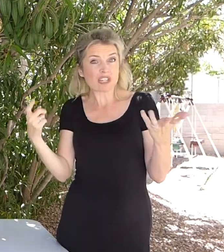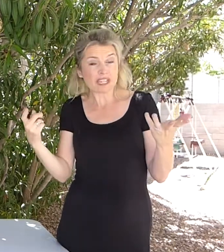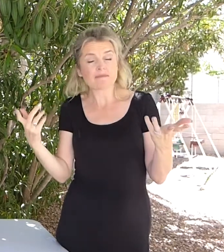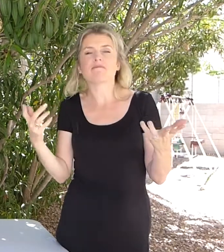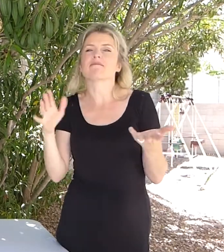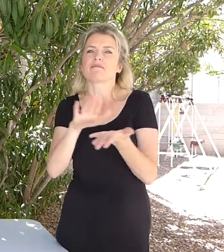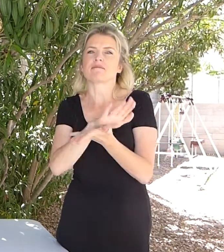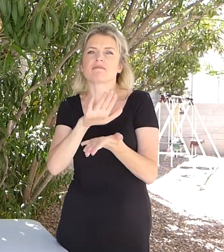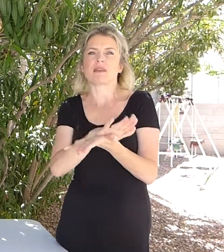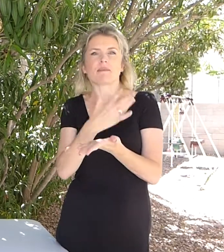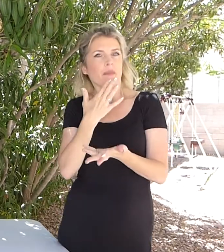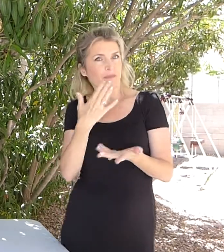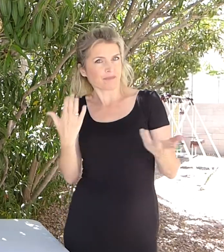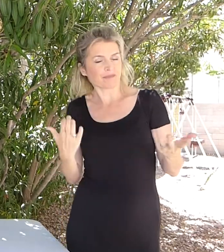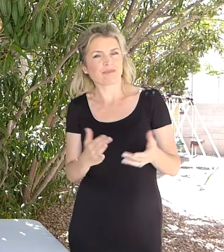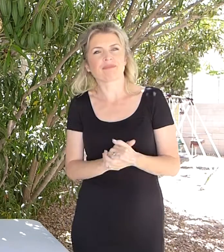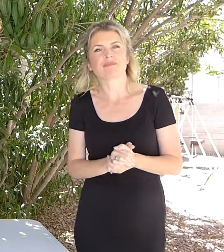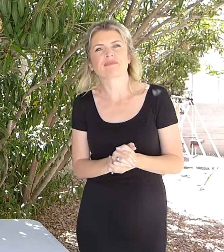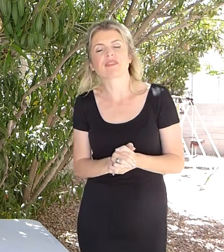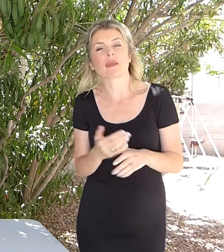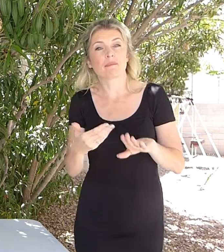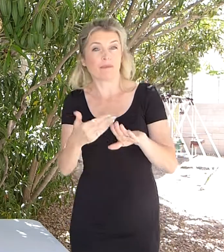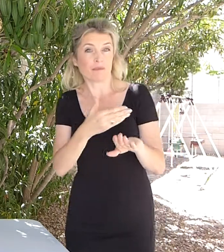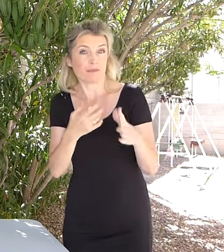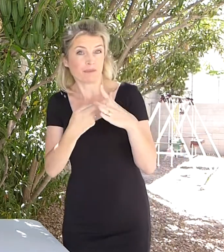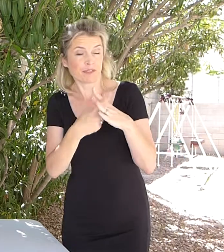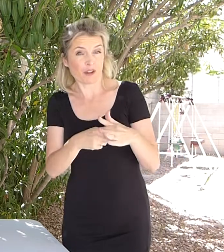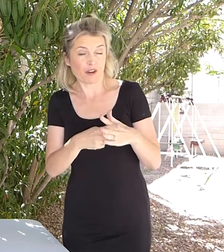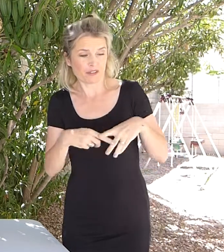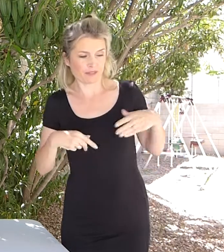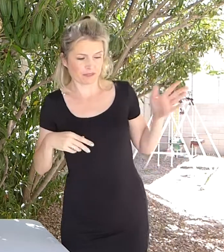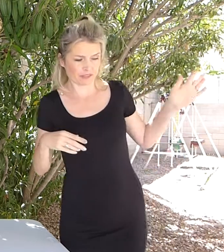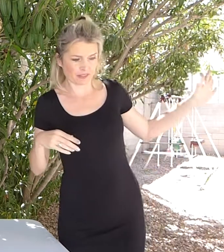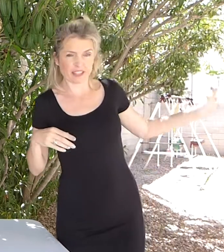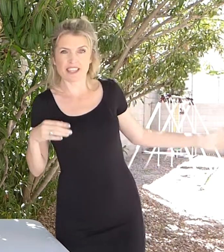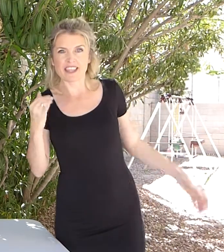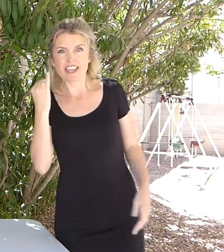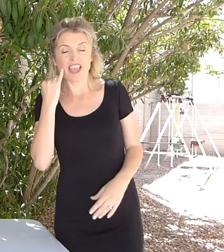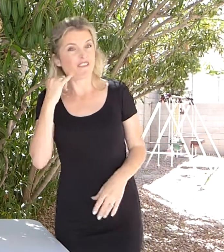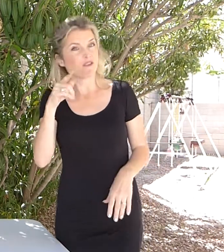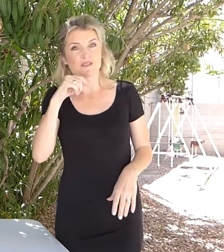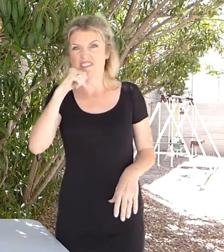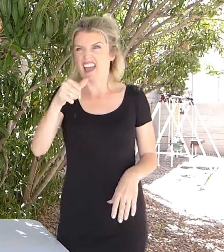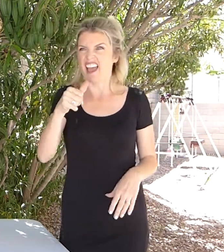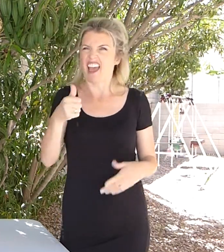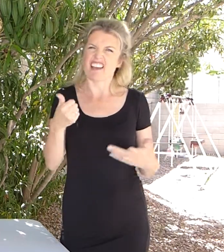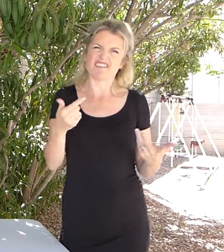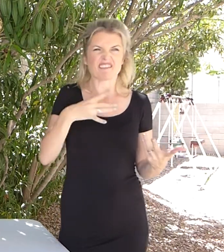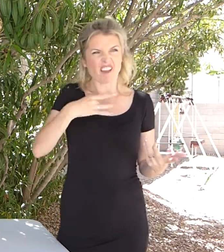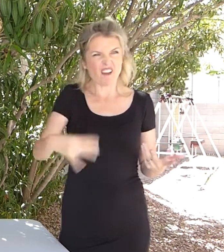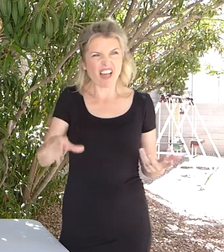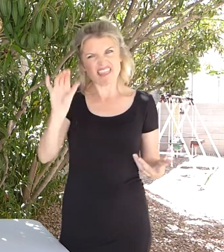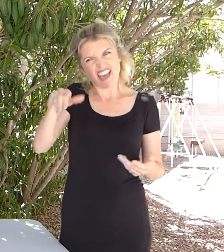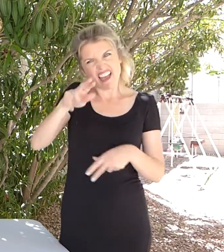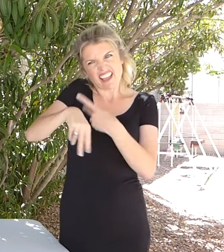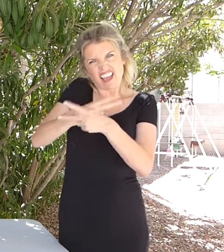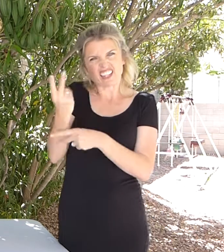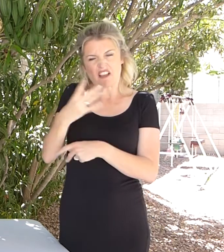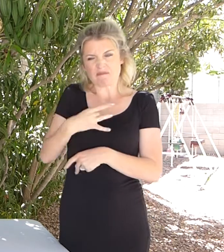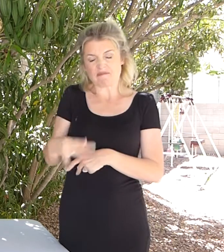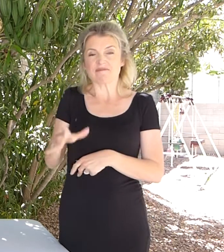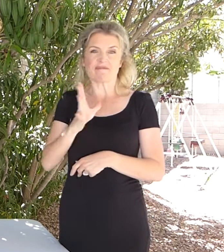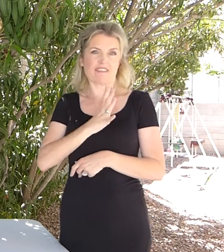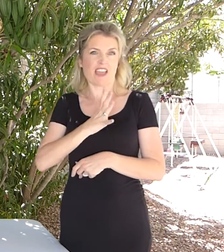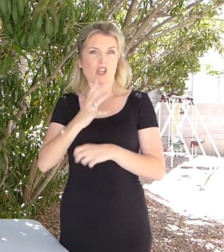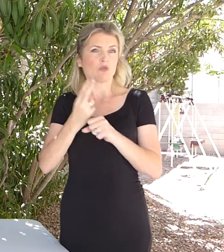So one thing before we get started, if you are not a fan of French bulldogs, you can always create your own, or